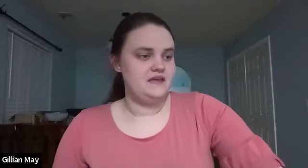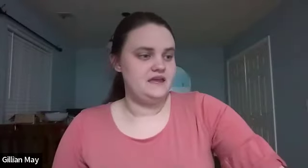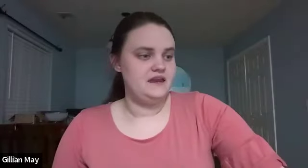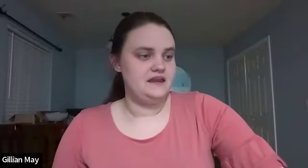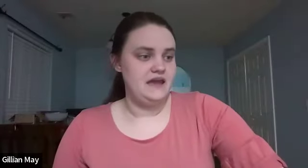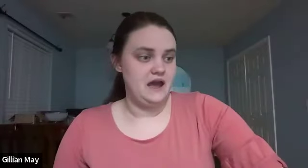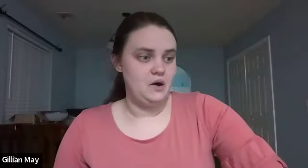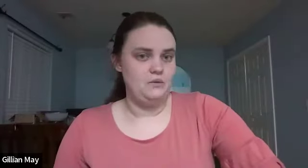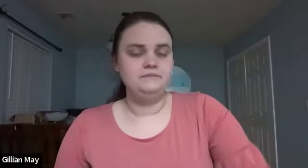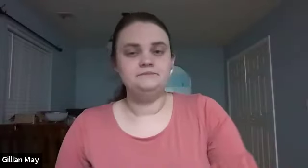Then cow.